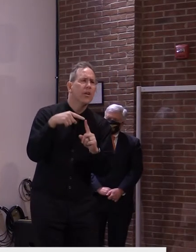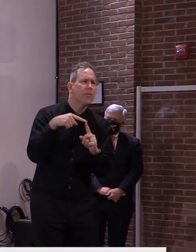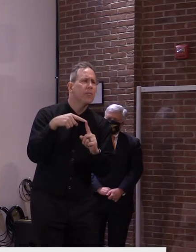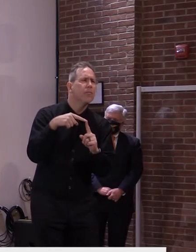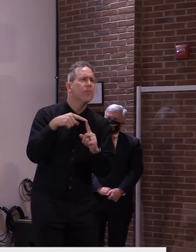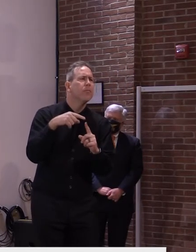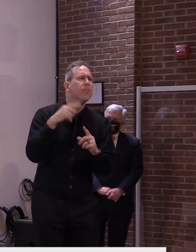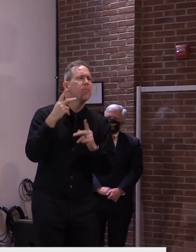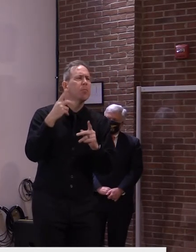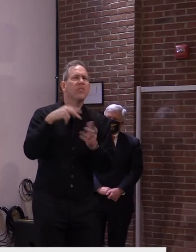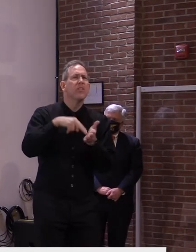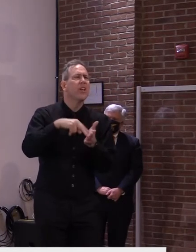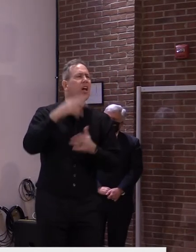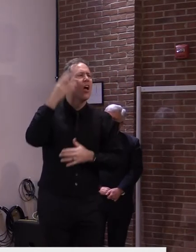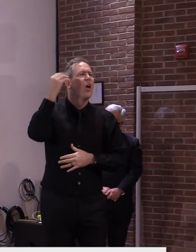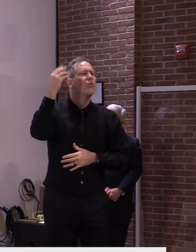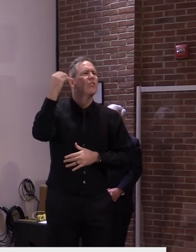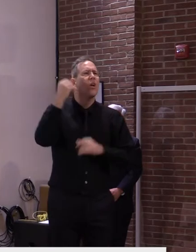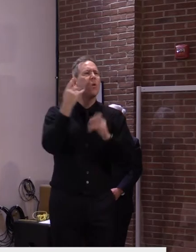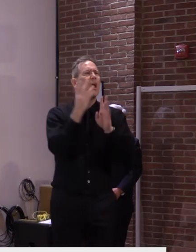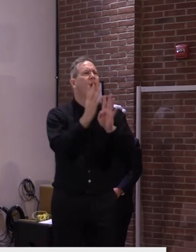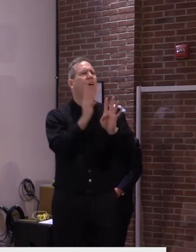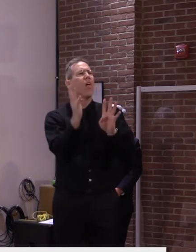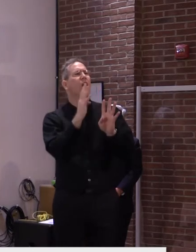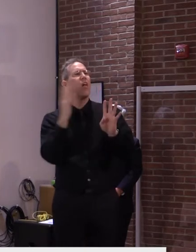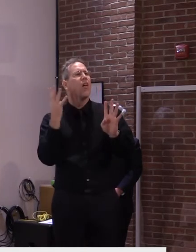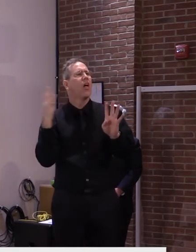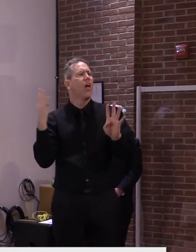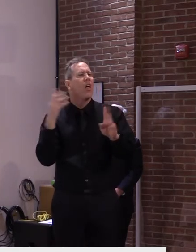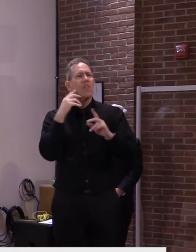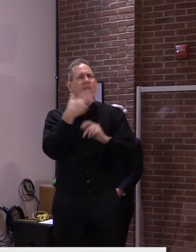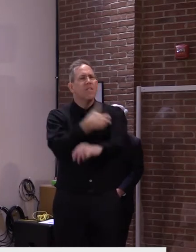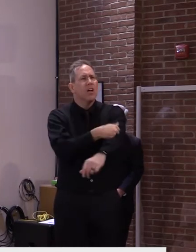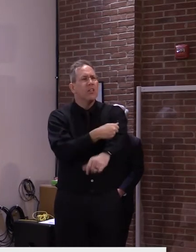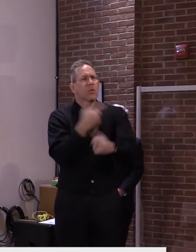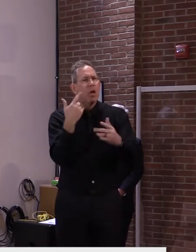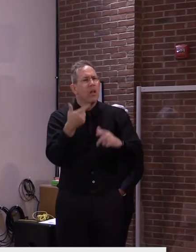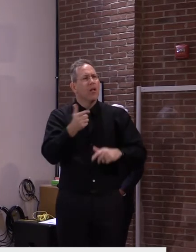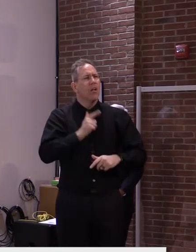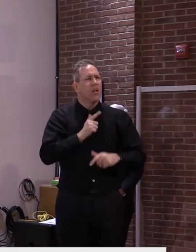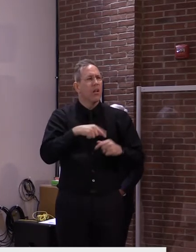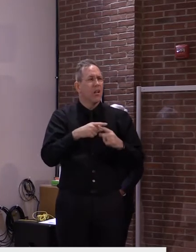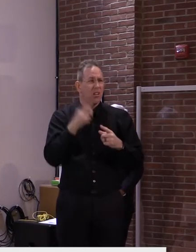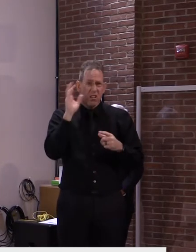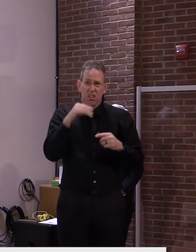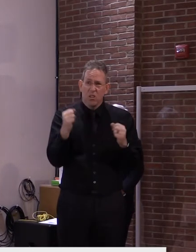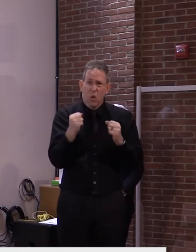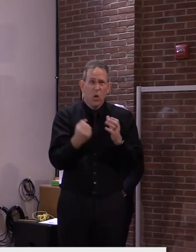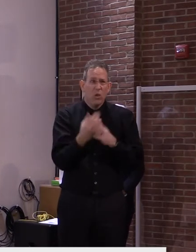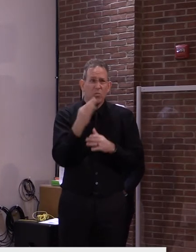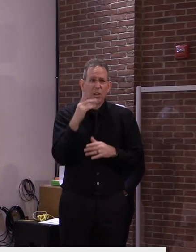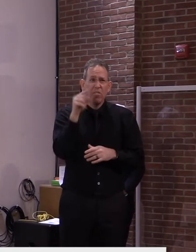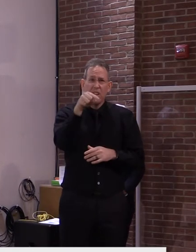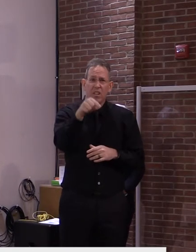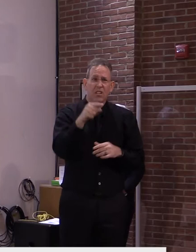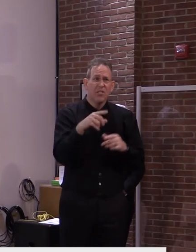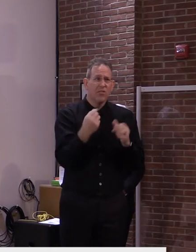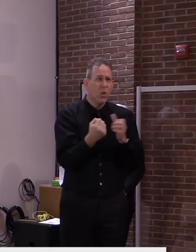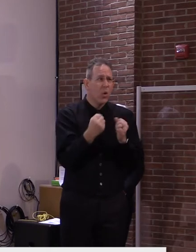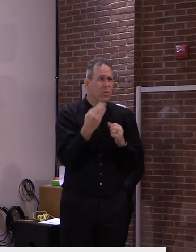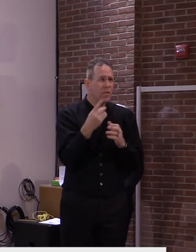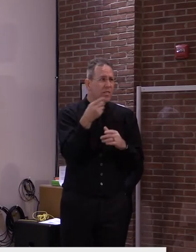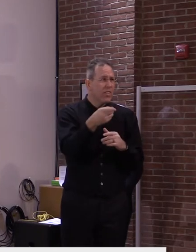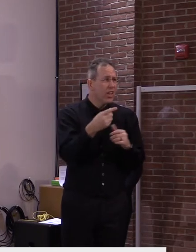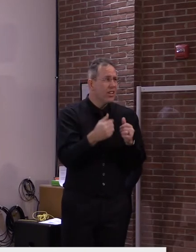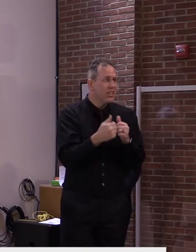it's 9 degrees at Springfield right now and minus six with wind chill. Is that dangerous to the point where people should